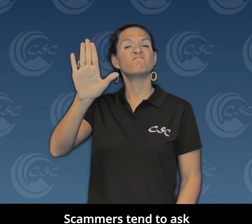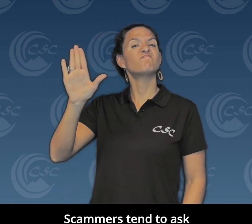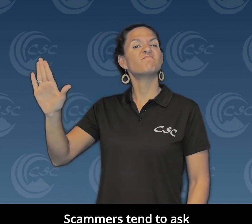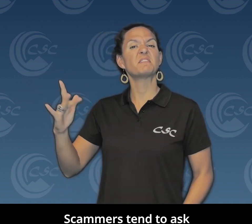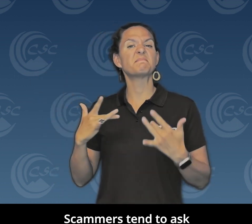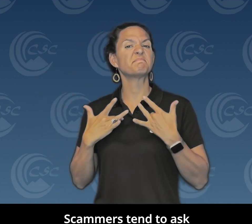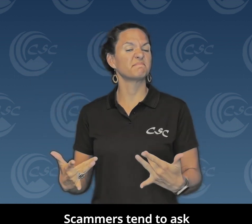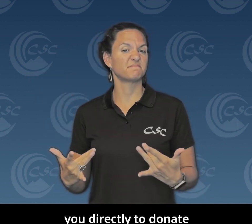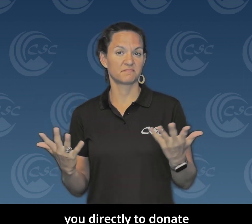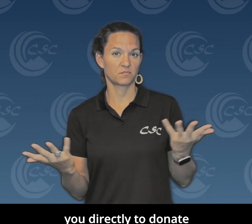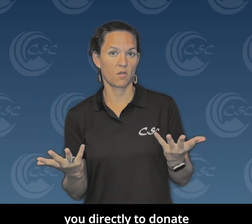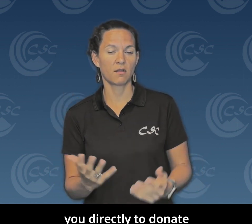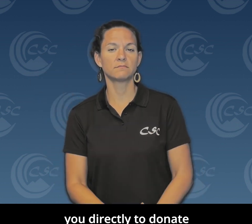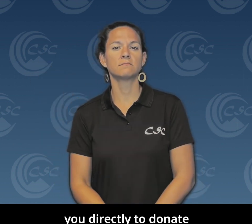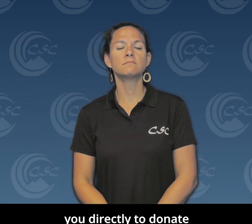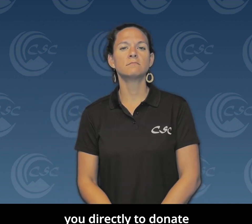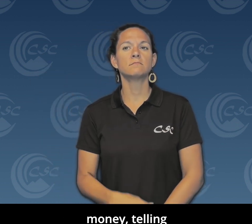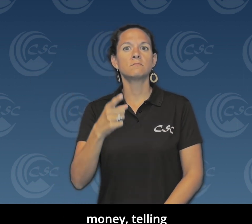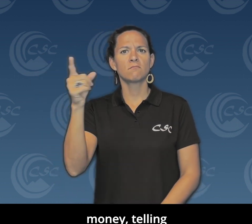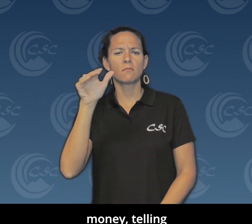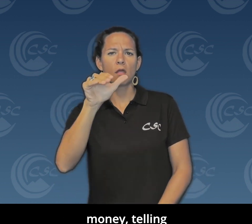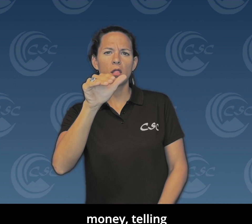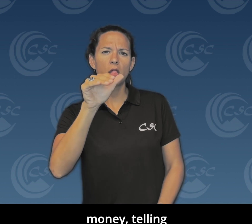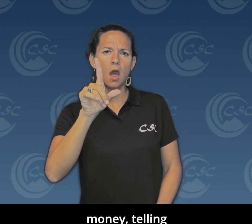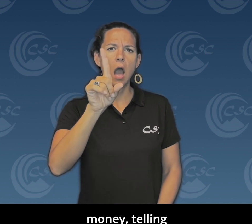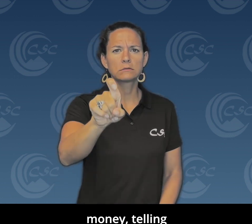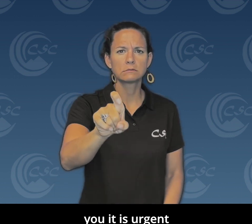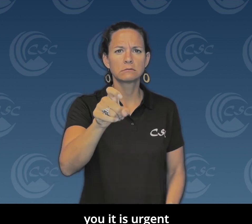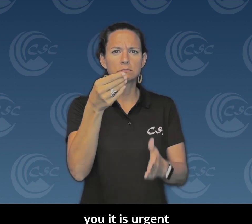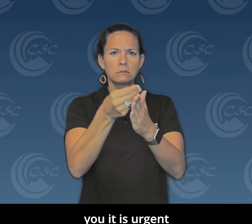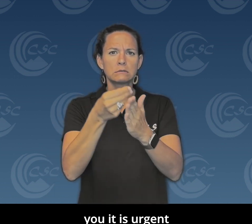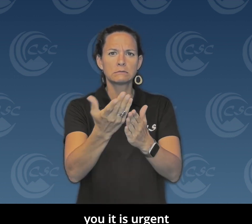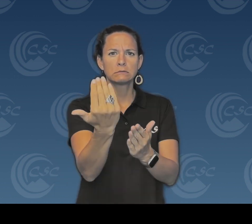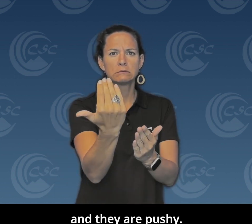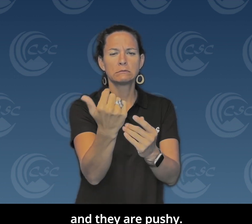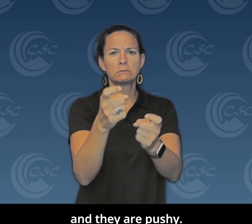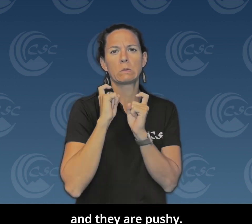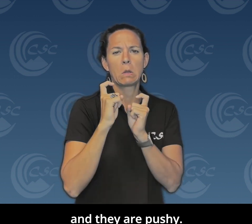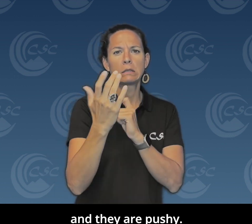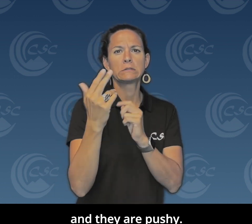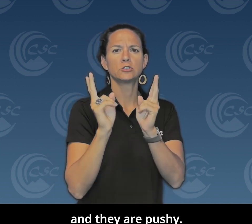Scammers tend to ask you directly to donate money, telling you it is urgent, and they are